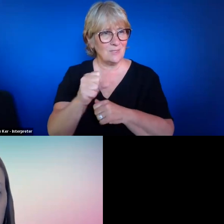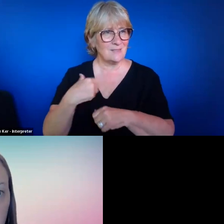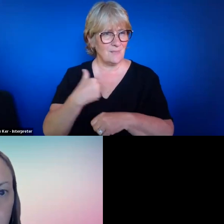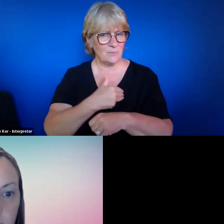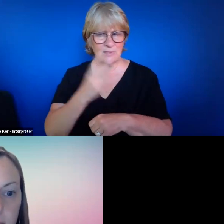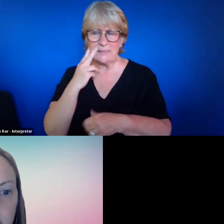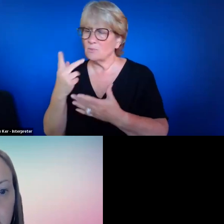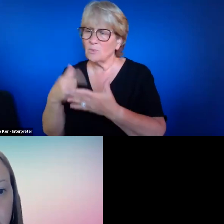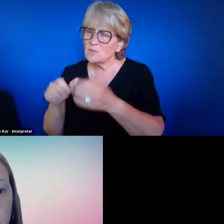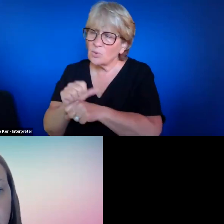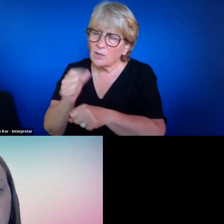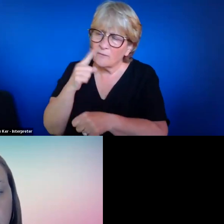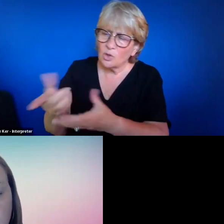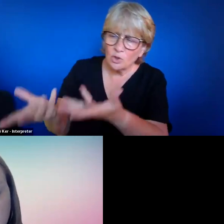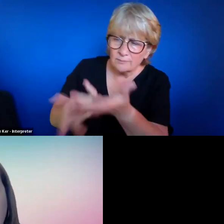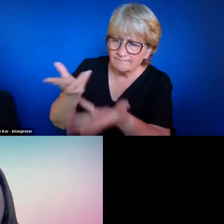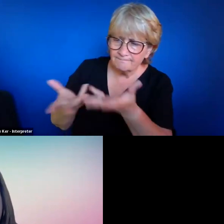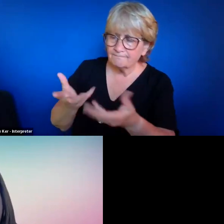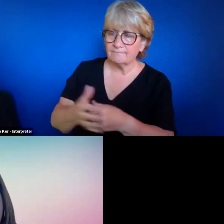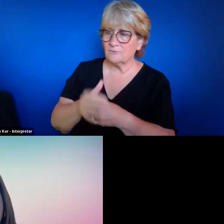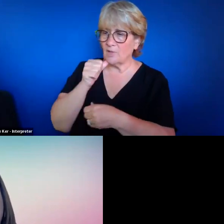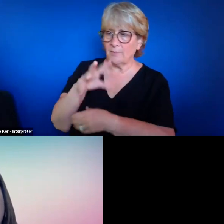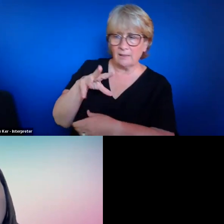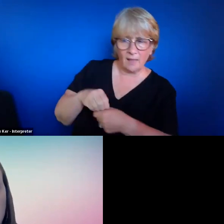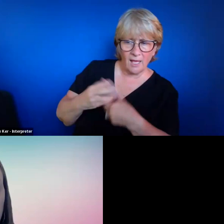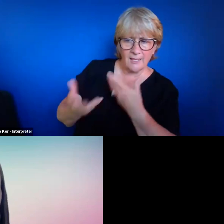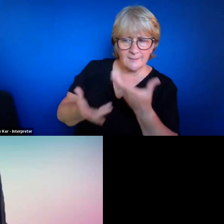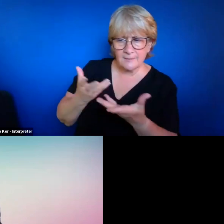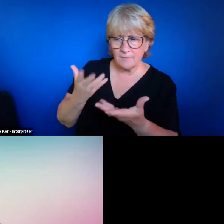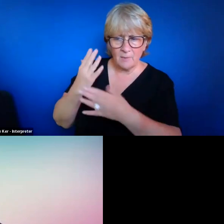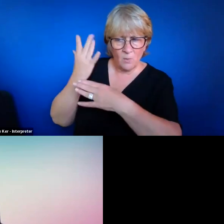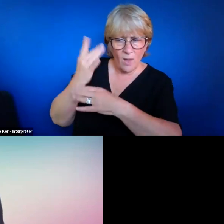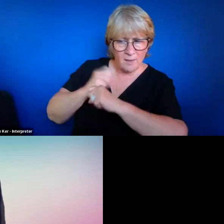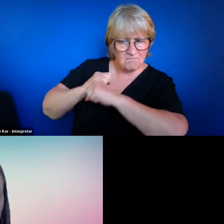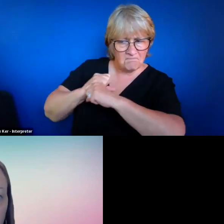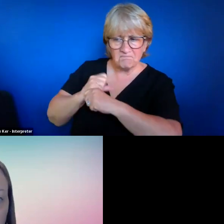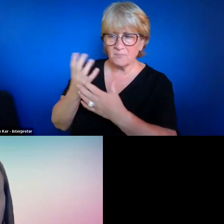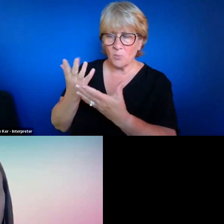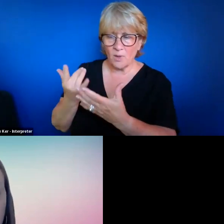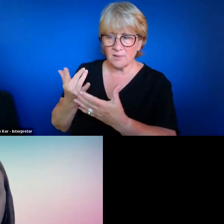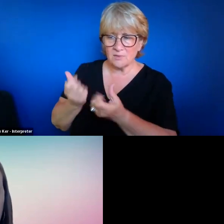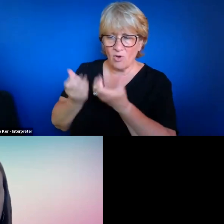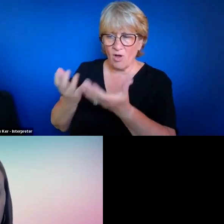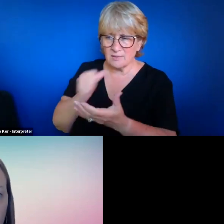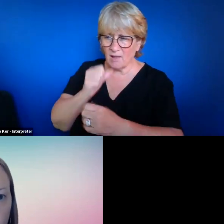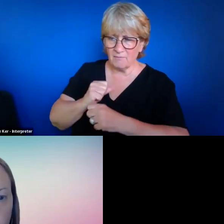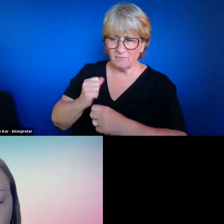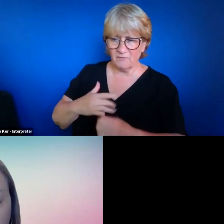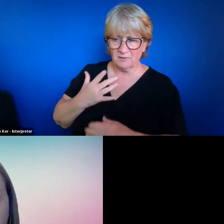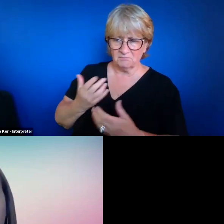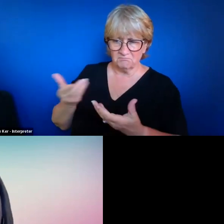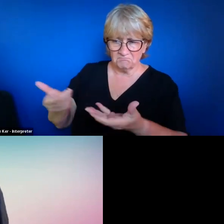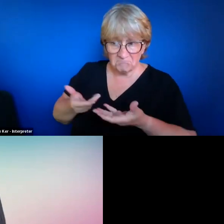working for them, what isn't, if they haven't been as engaged, what might be the barriers or what might change that, and then be open to